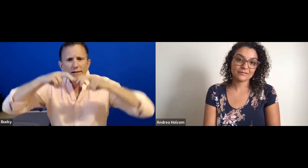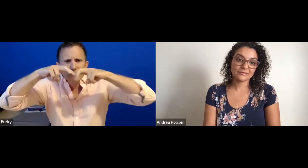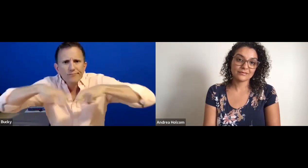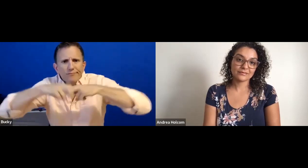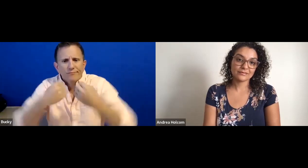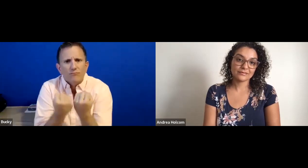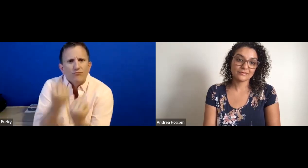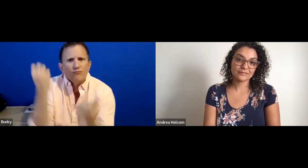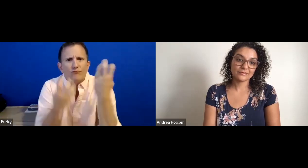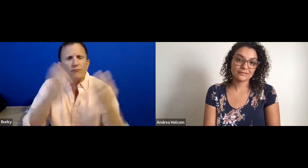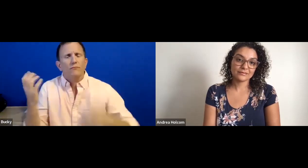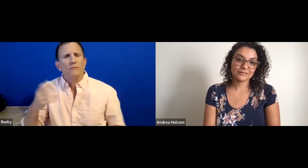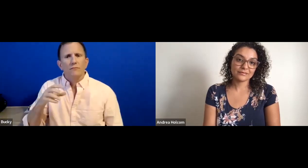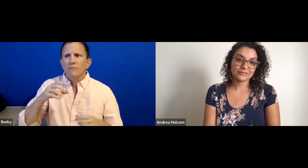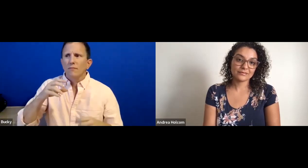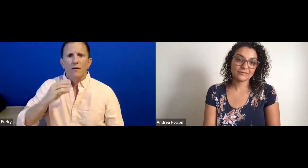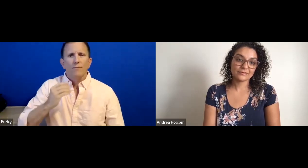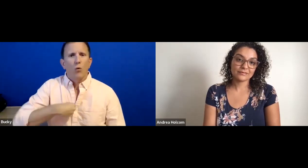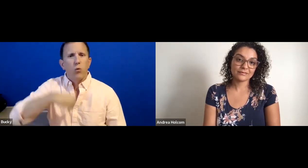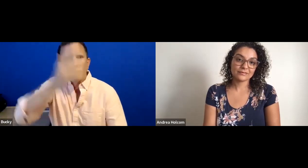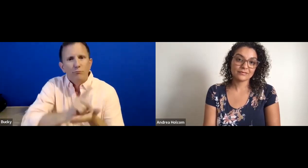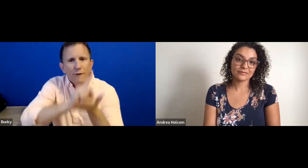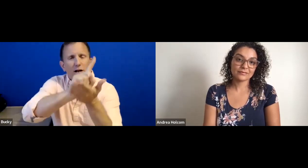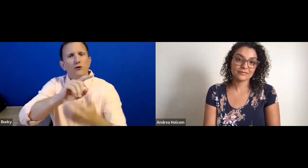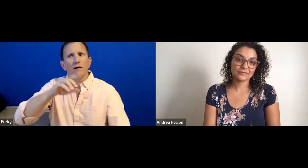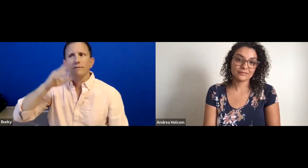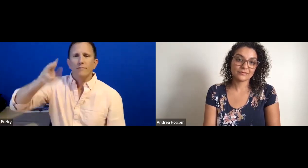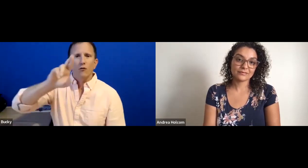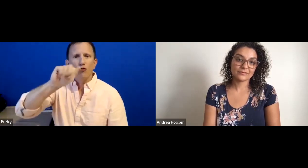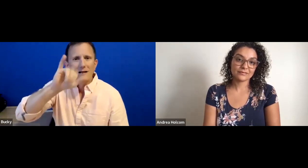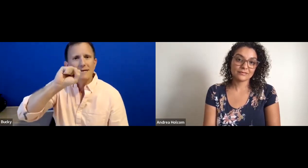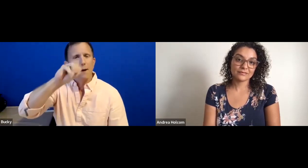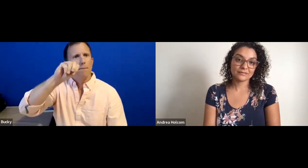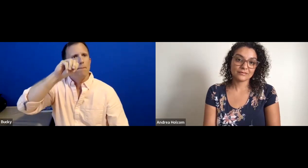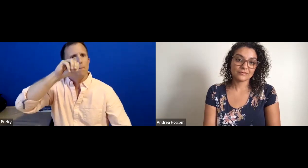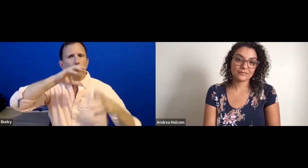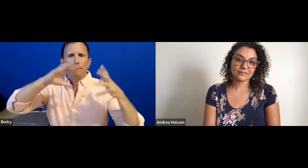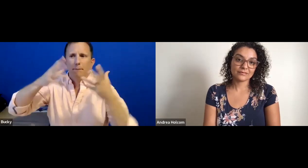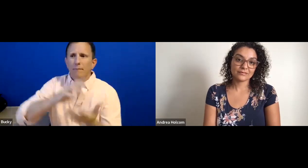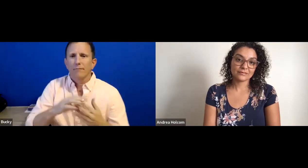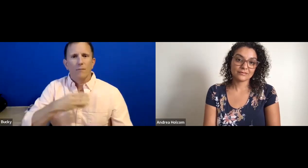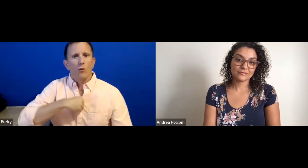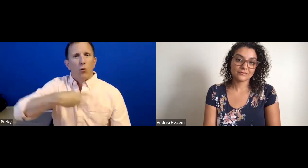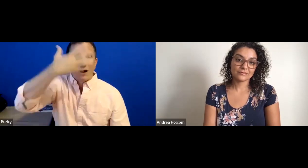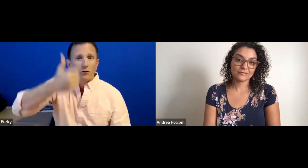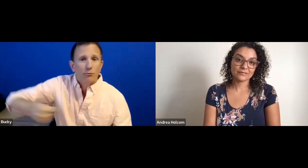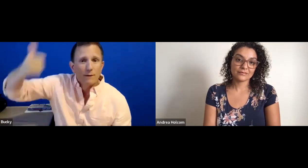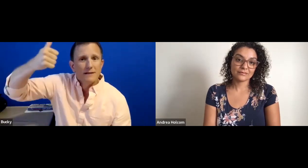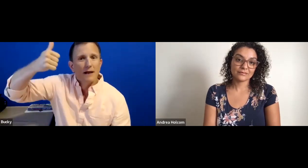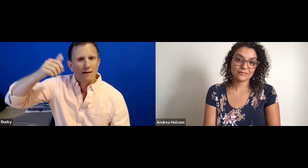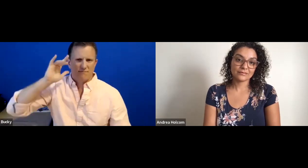nonprofit organization who tends to delve deeply into unpacking racism,